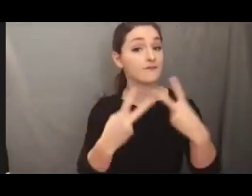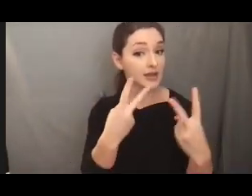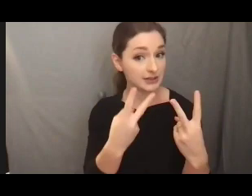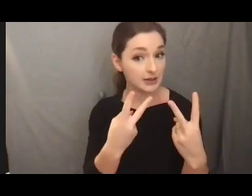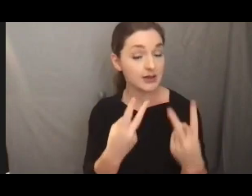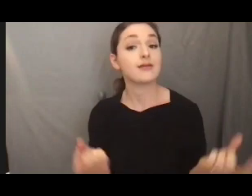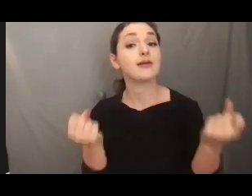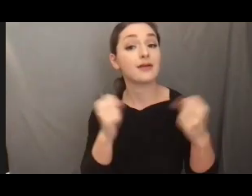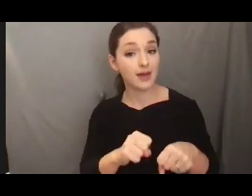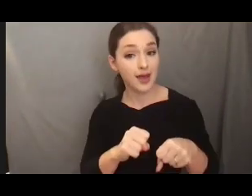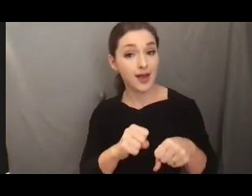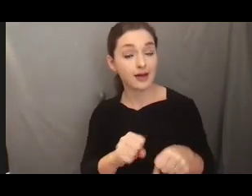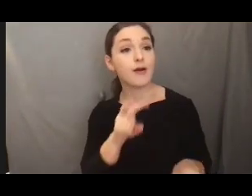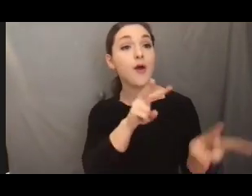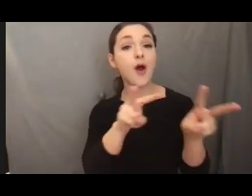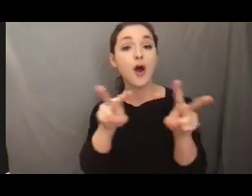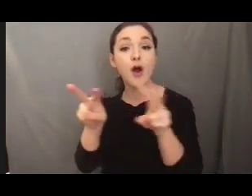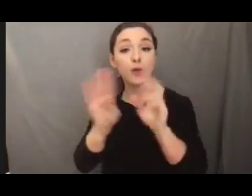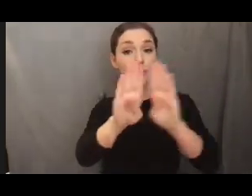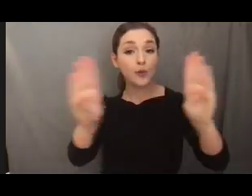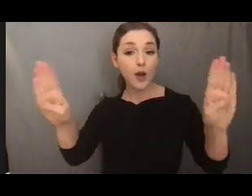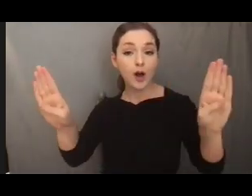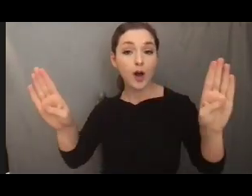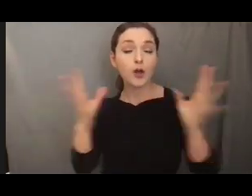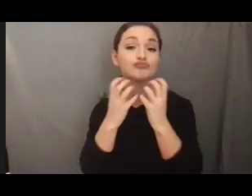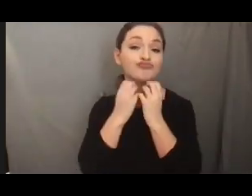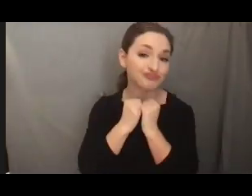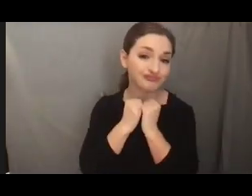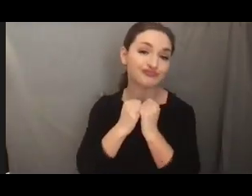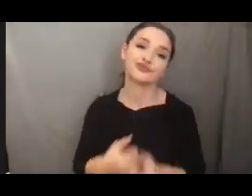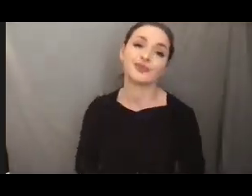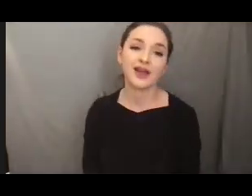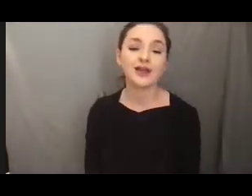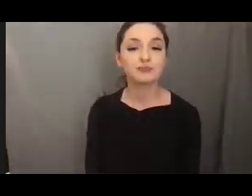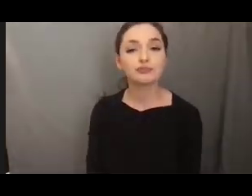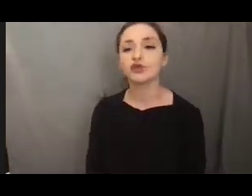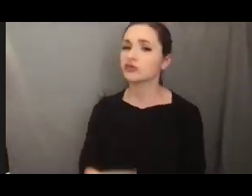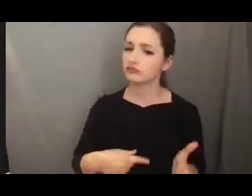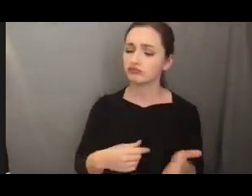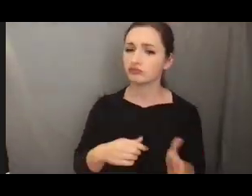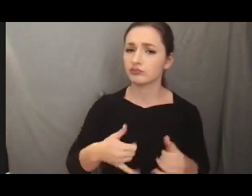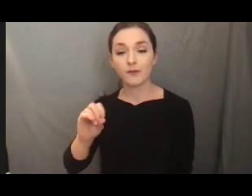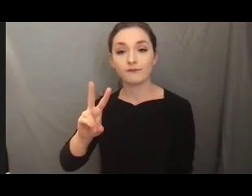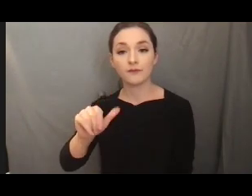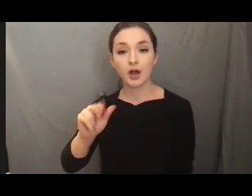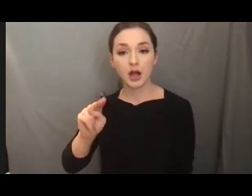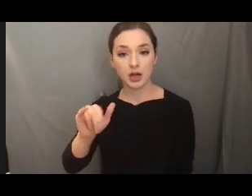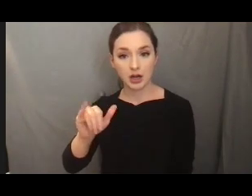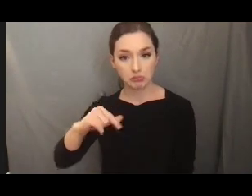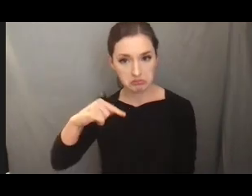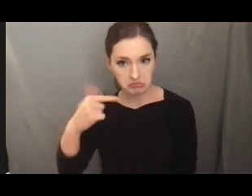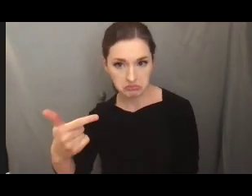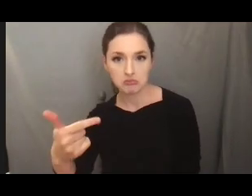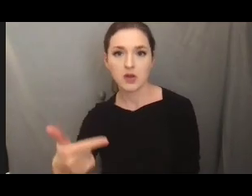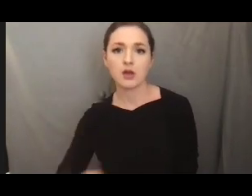building's gone, these will be here forever. So it's really just a testimony to them and how hard they work for their academics, really.